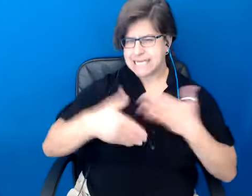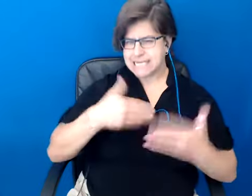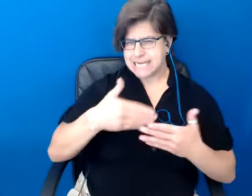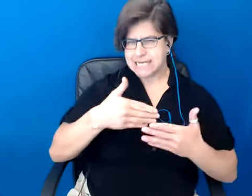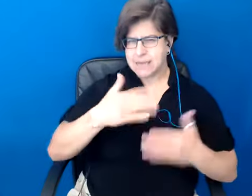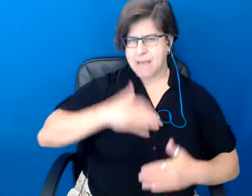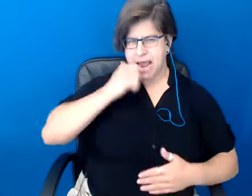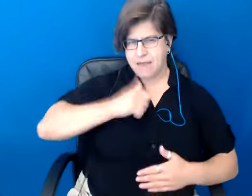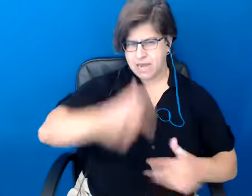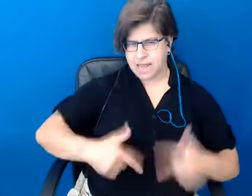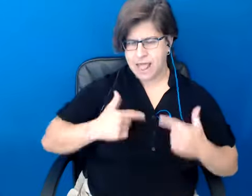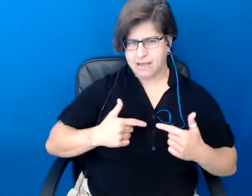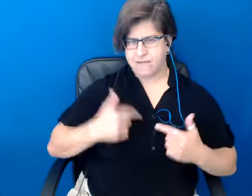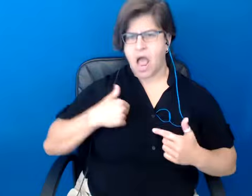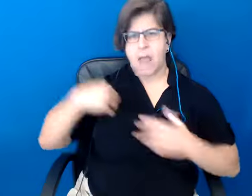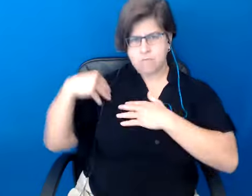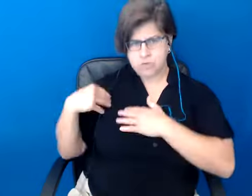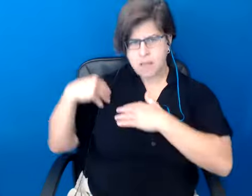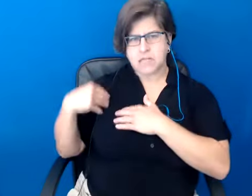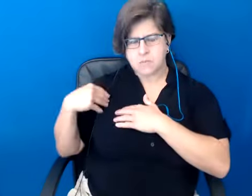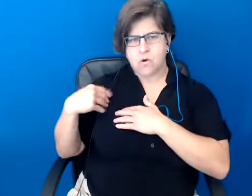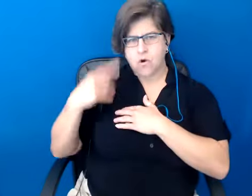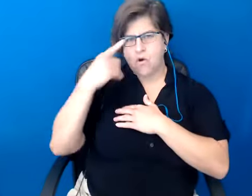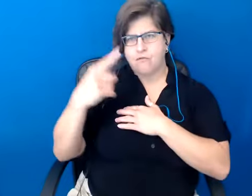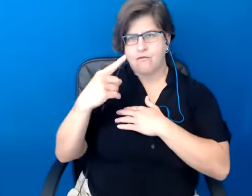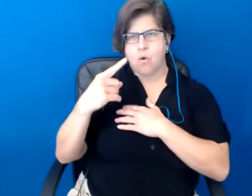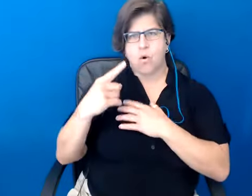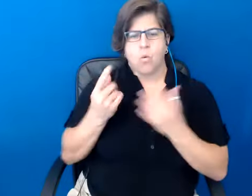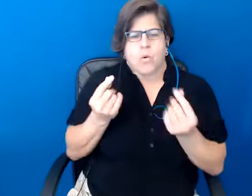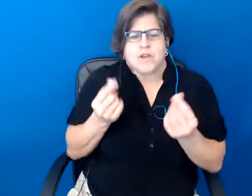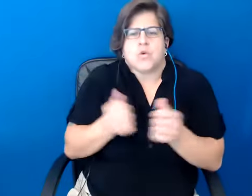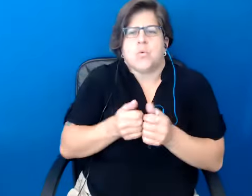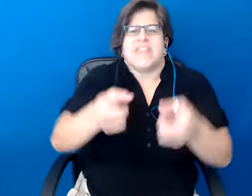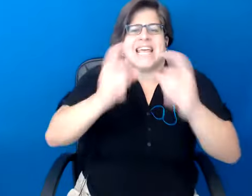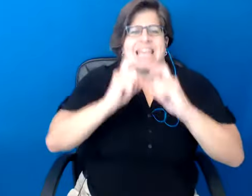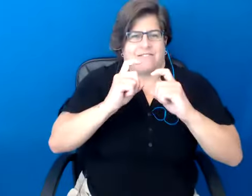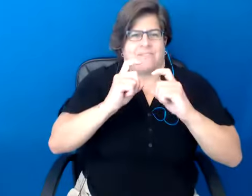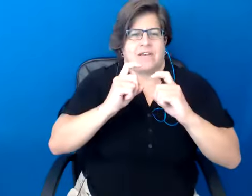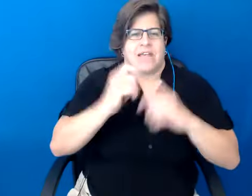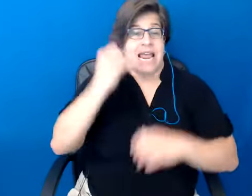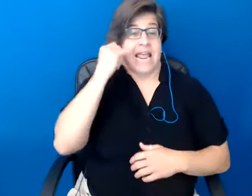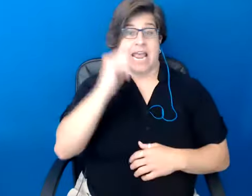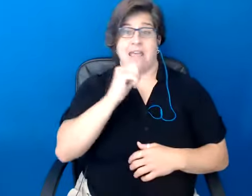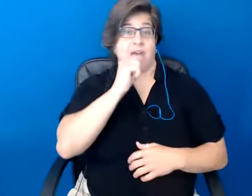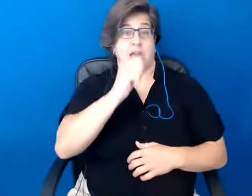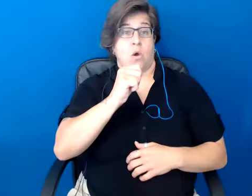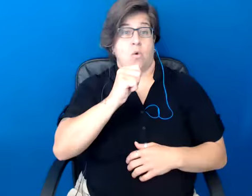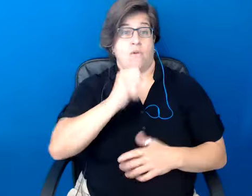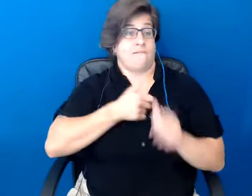for how I practice these principles in my affairs. I'm accountable for what I do with this gift that you've given me. If I